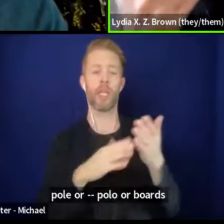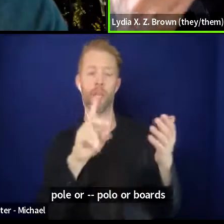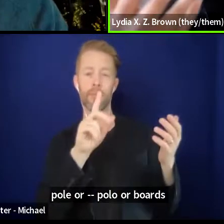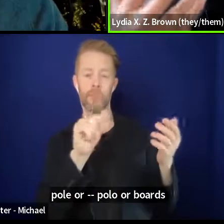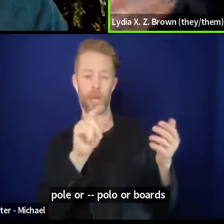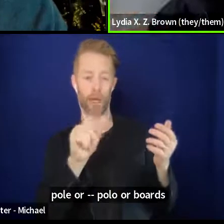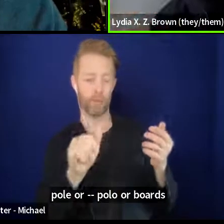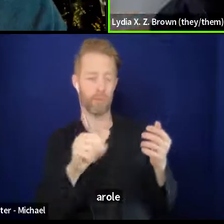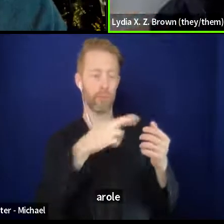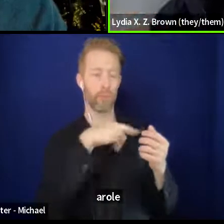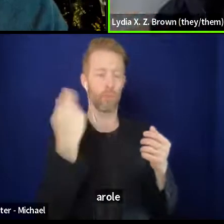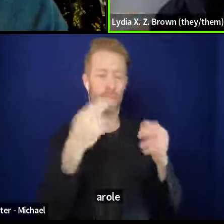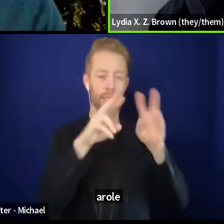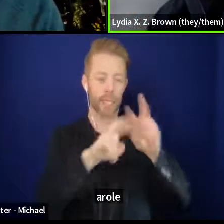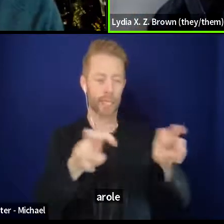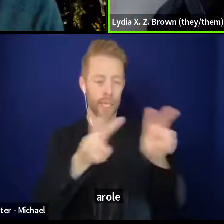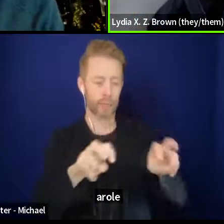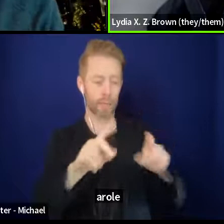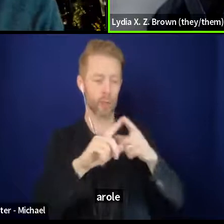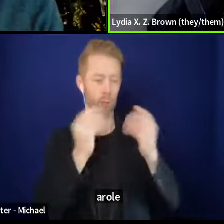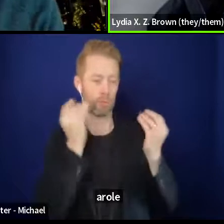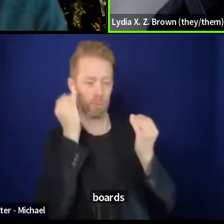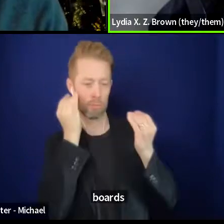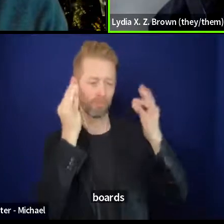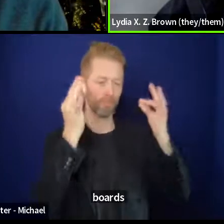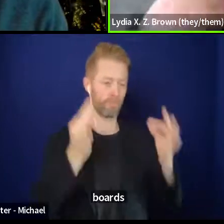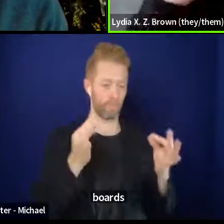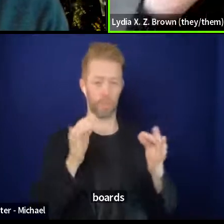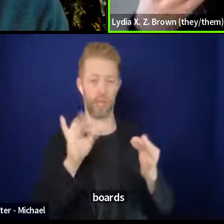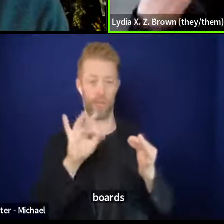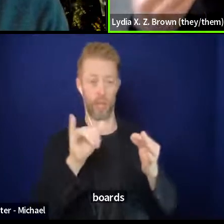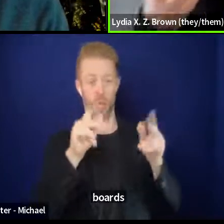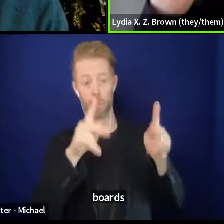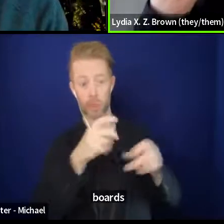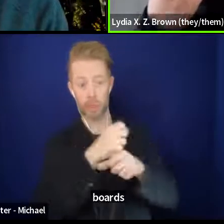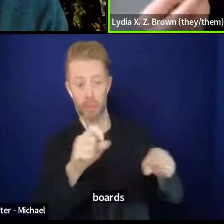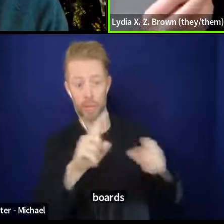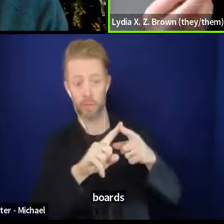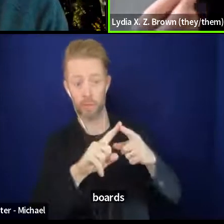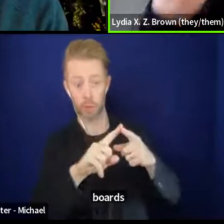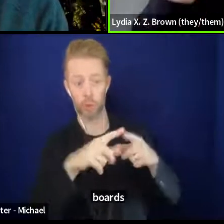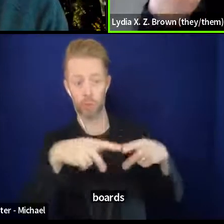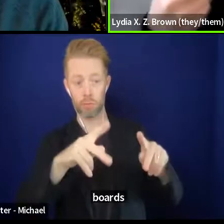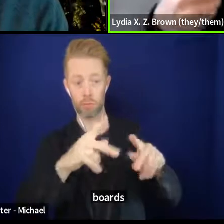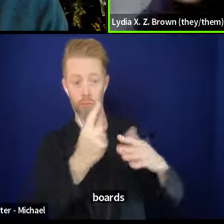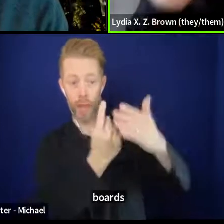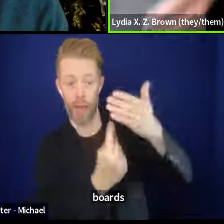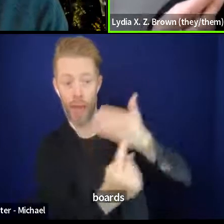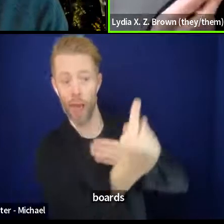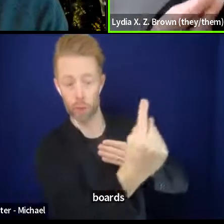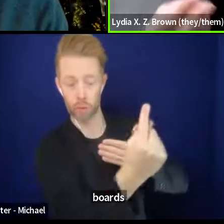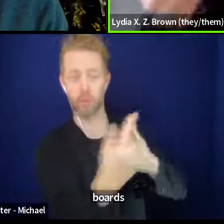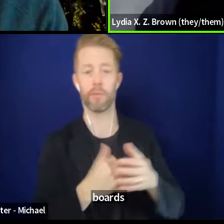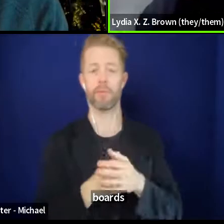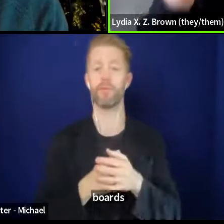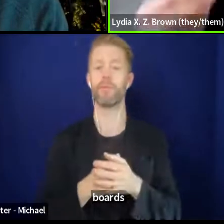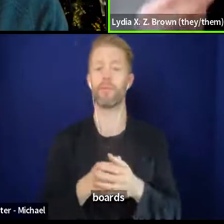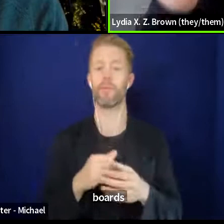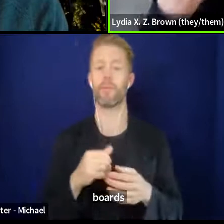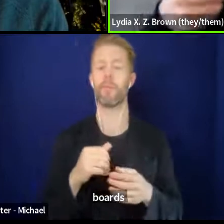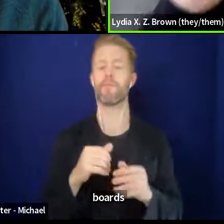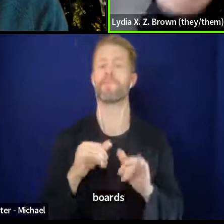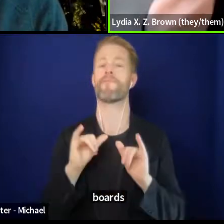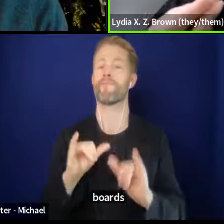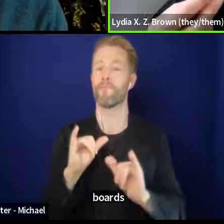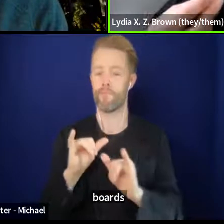risk assessment algorithm, then we're also thinking about the ways in which such algorithms are taught or programmed to